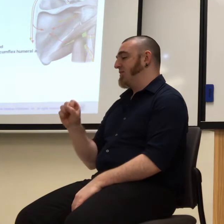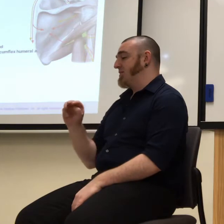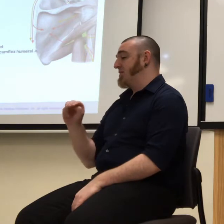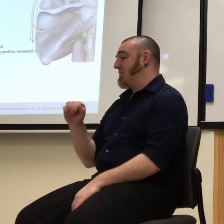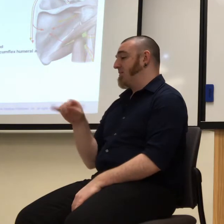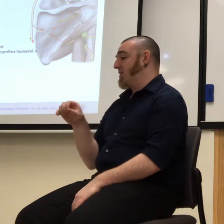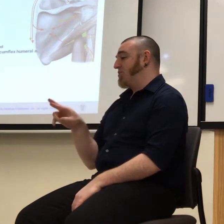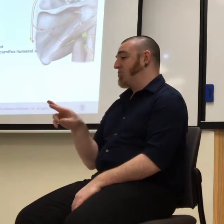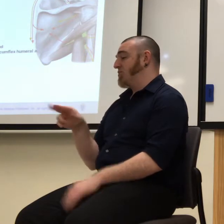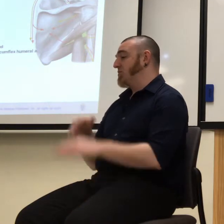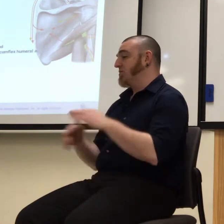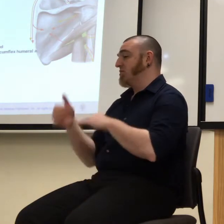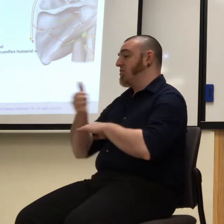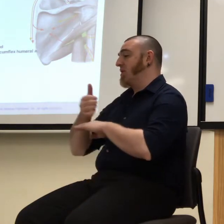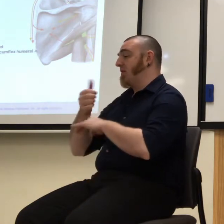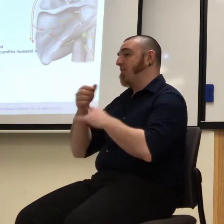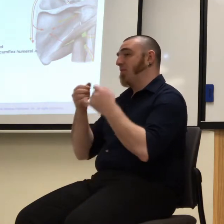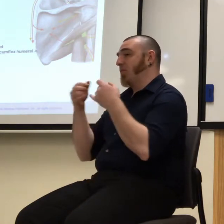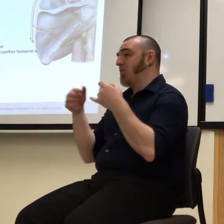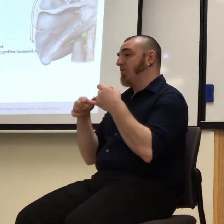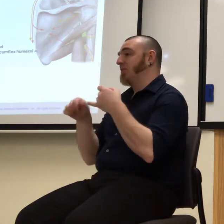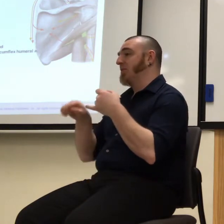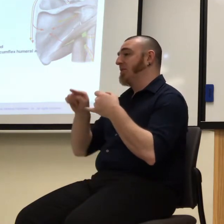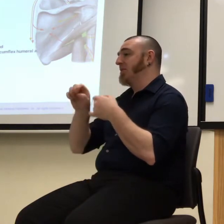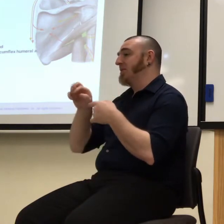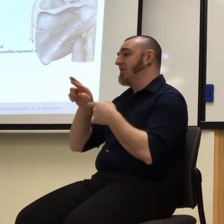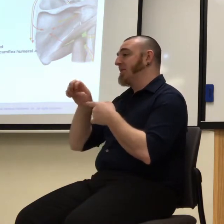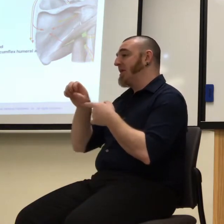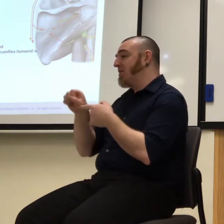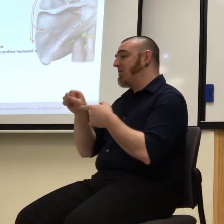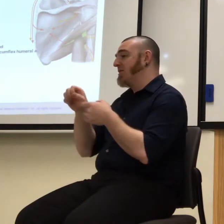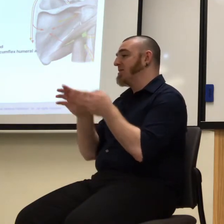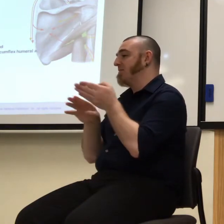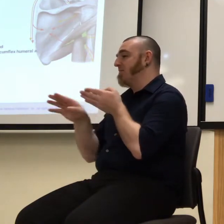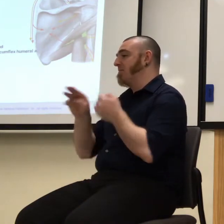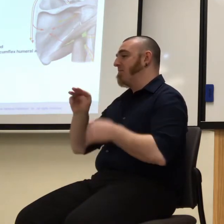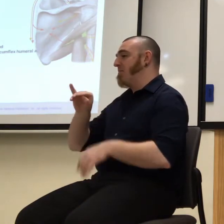this top head, this top border there is the teres minor.